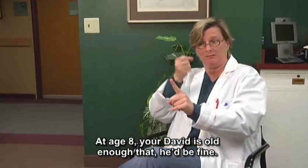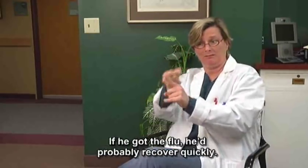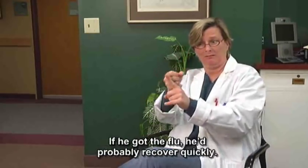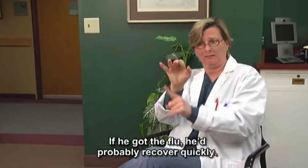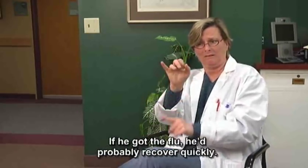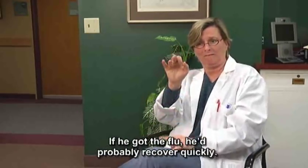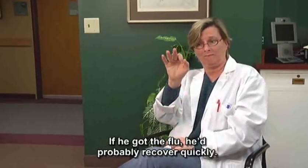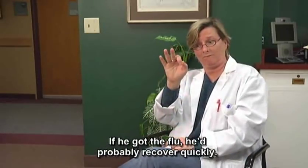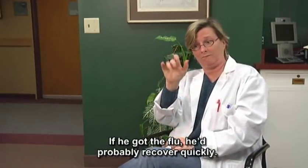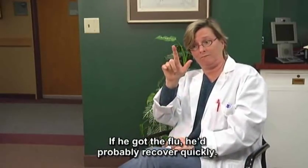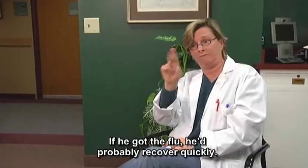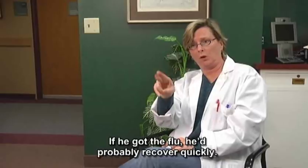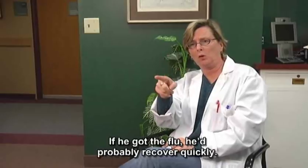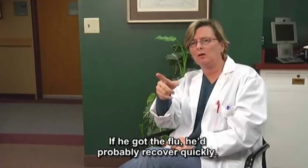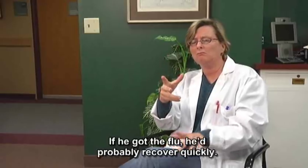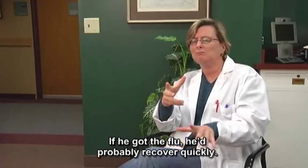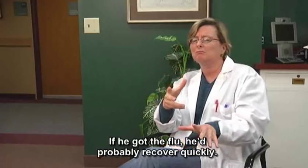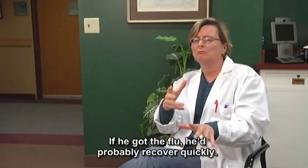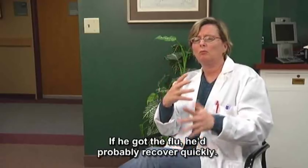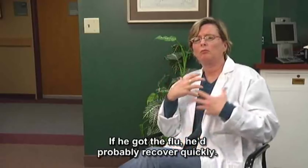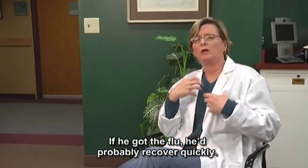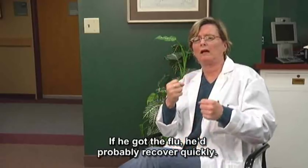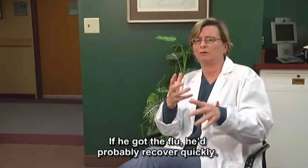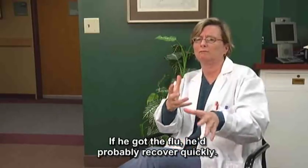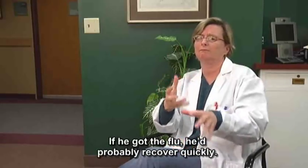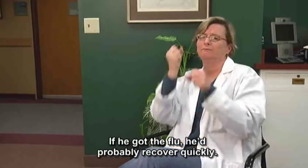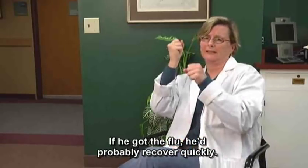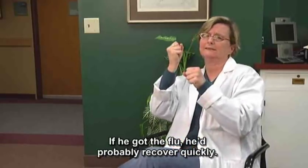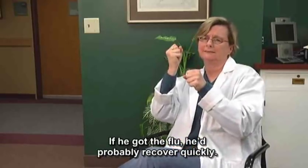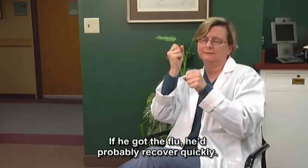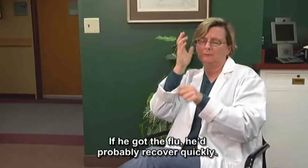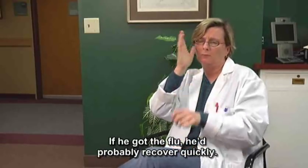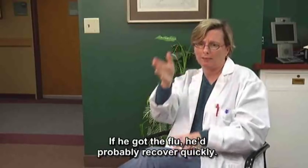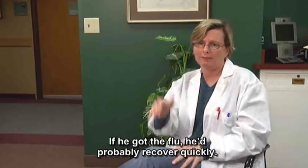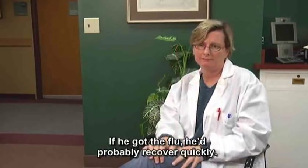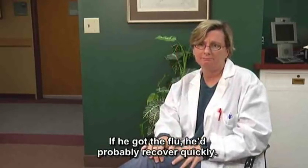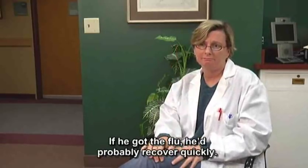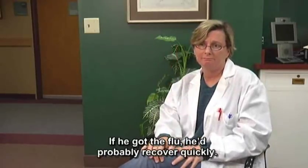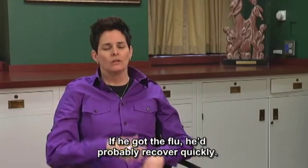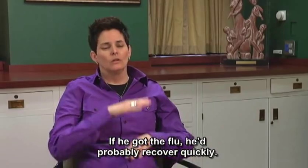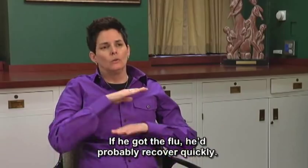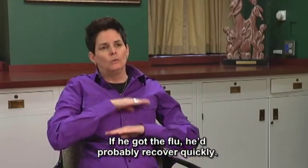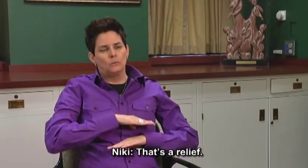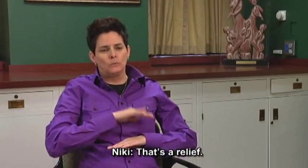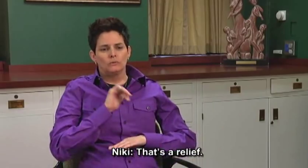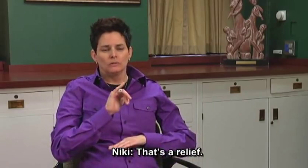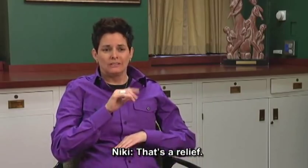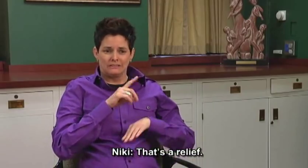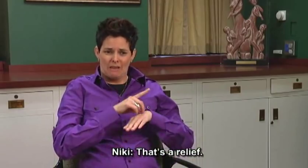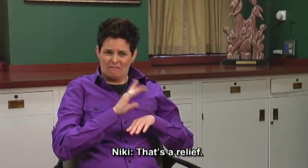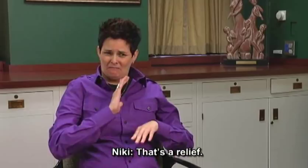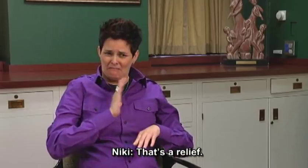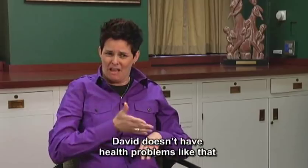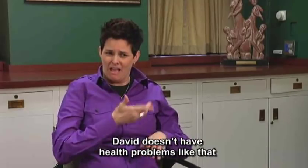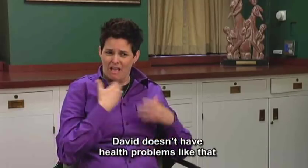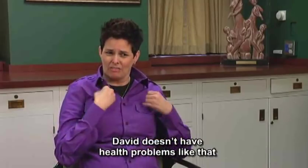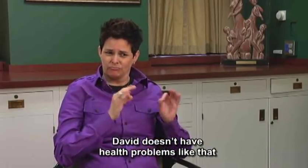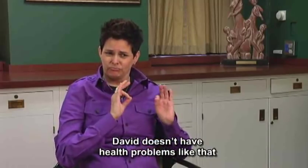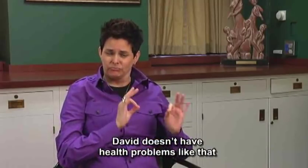the flu he'd probably recover quickly that's a relief david doesn't have any health problems like